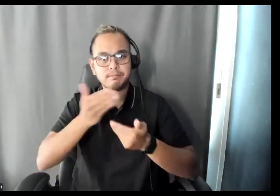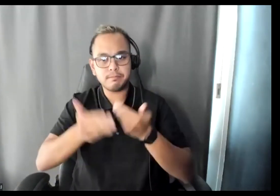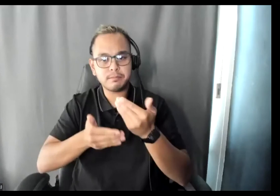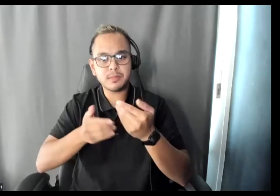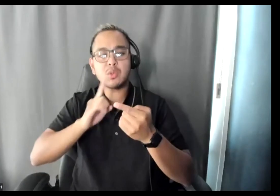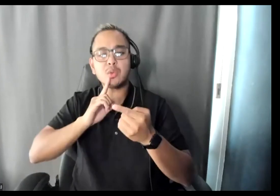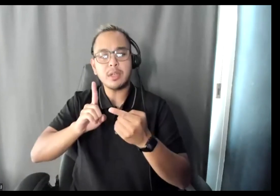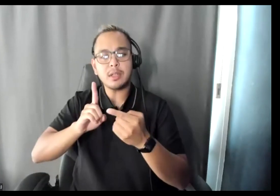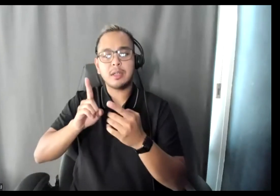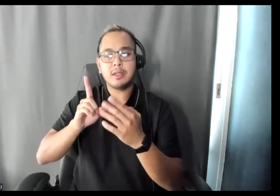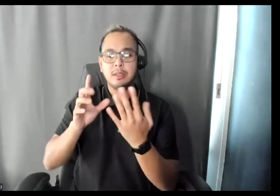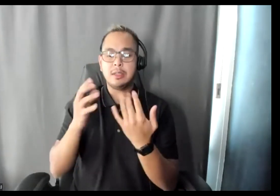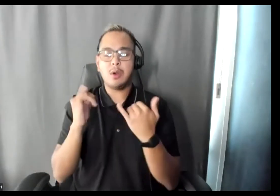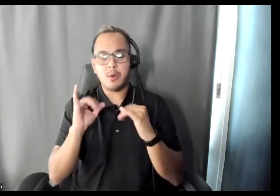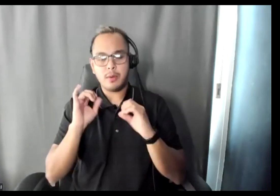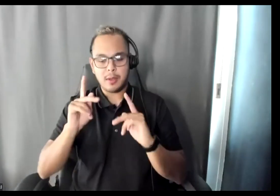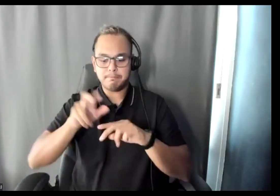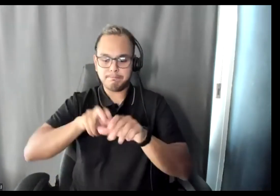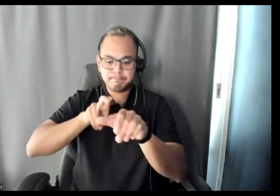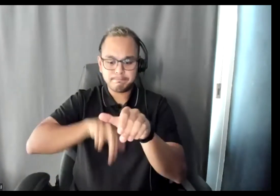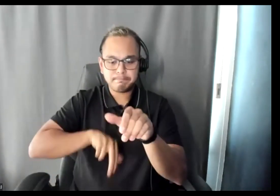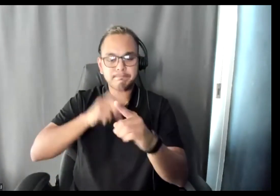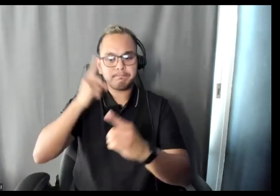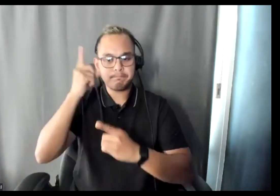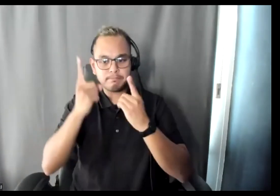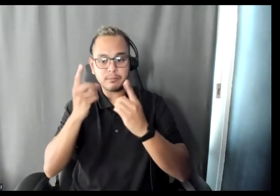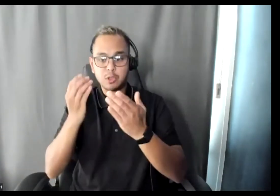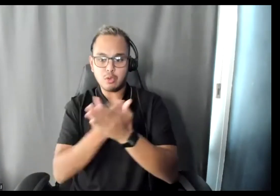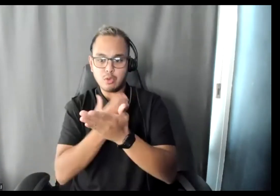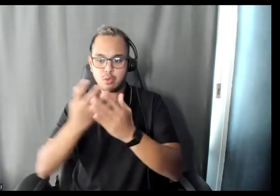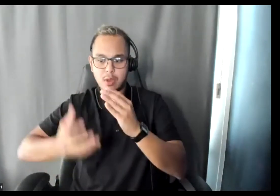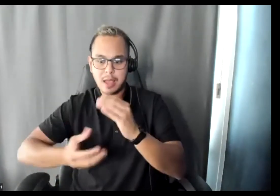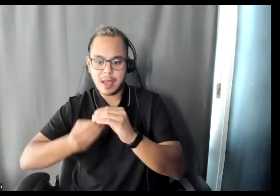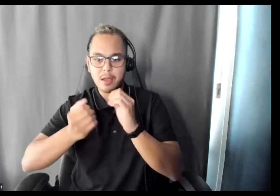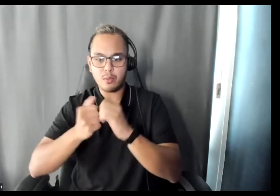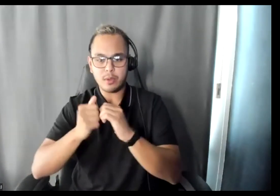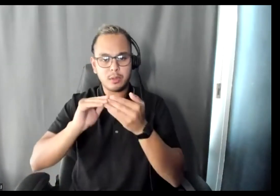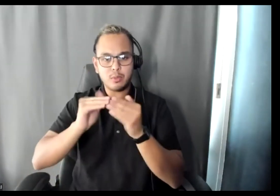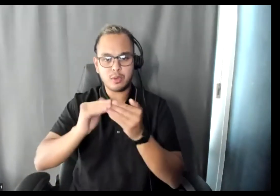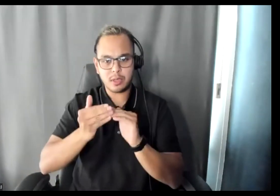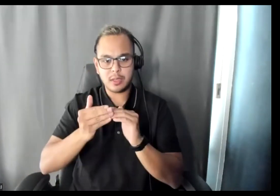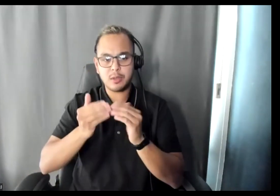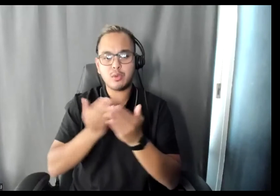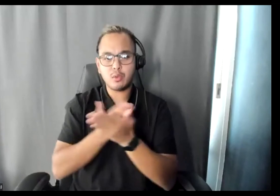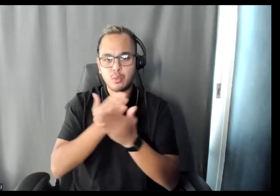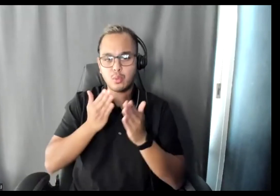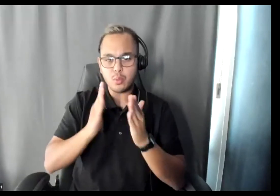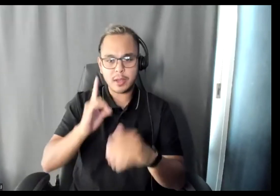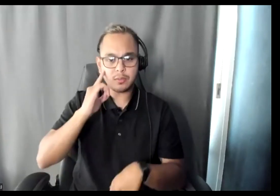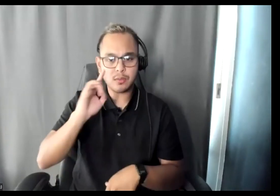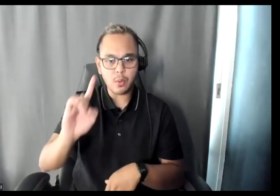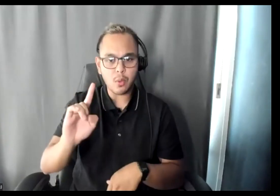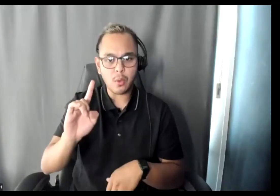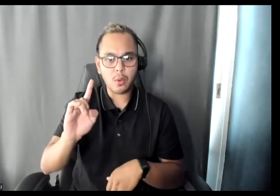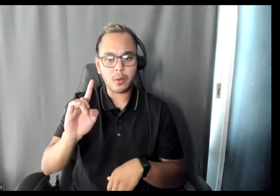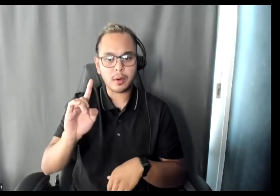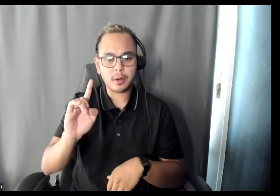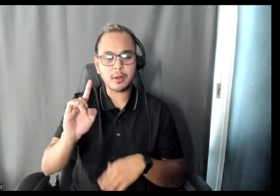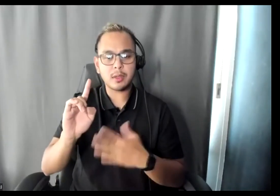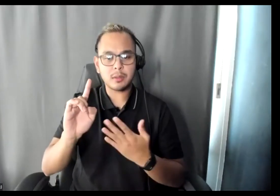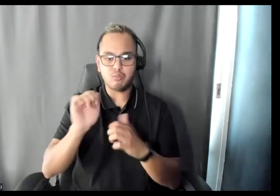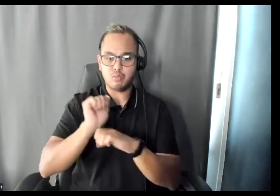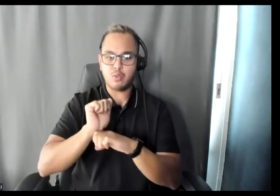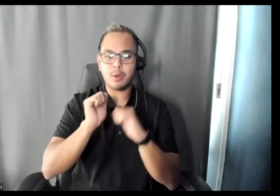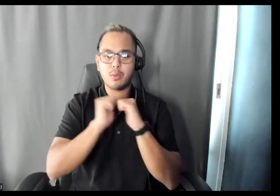take the time and space to think about how to implement new ways of connecting with your communities and new ways of working